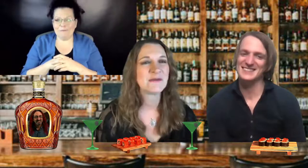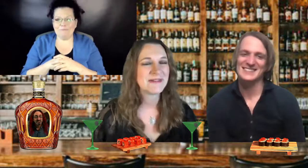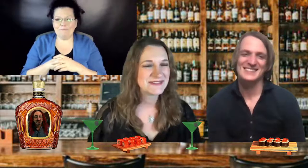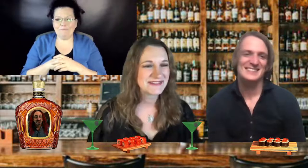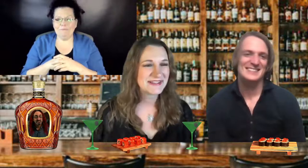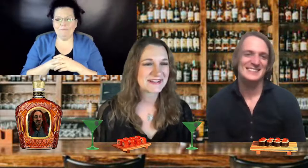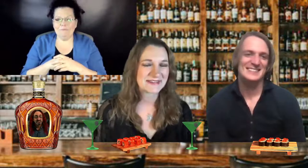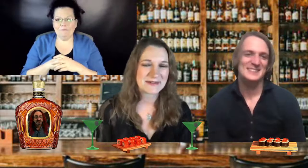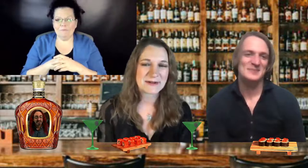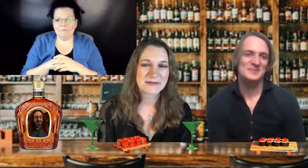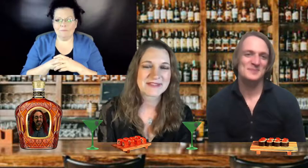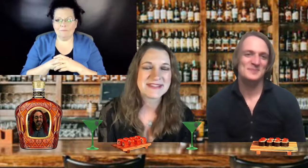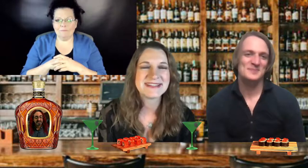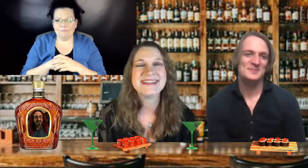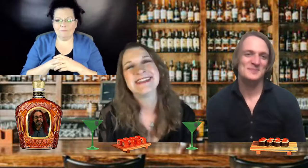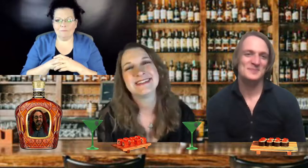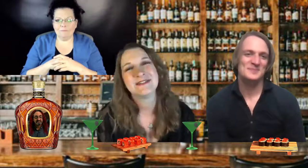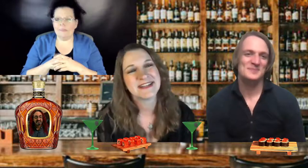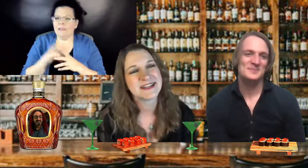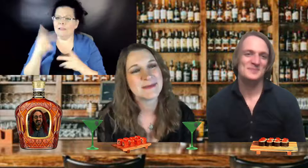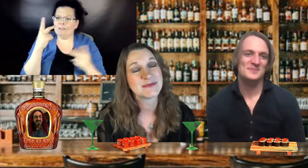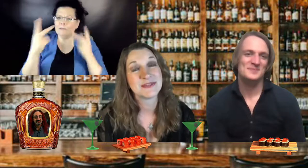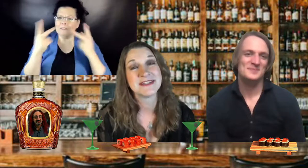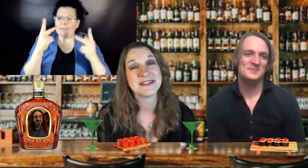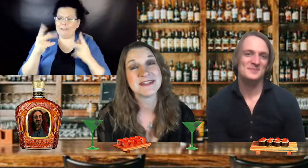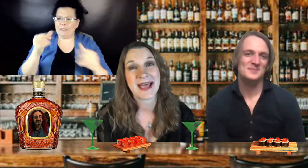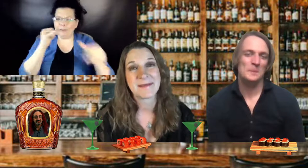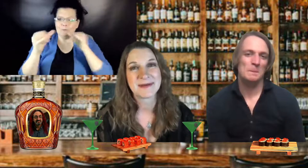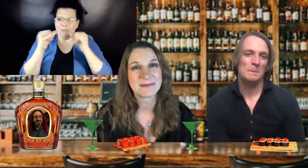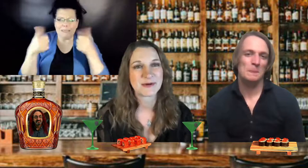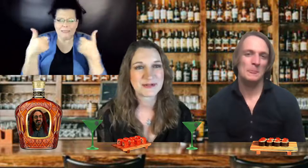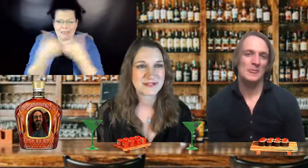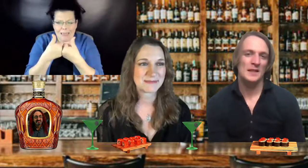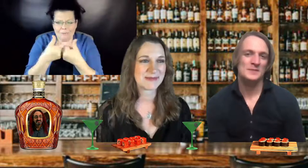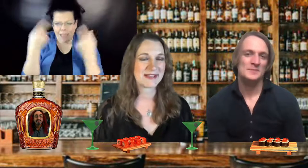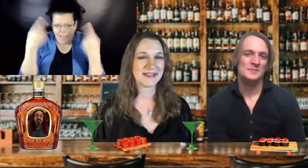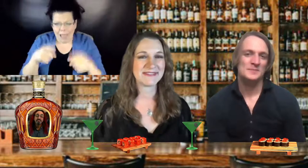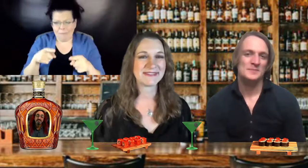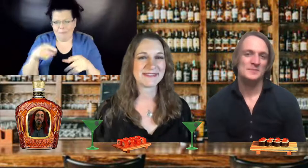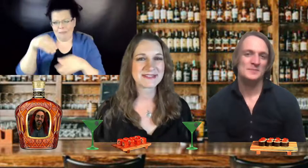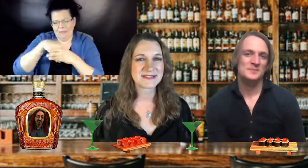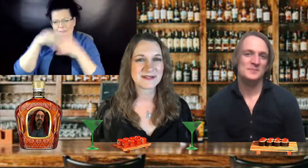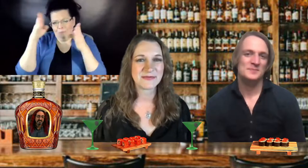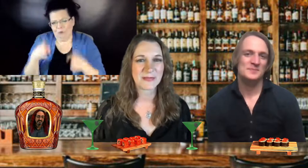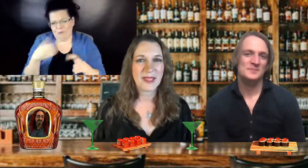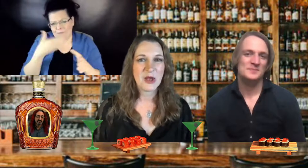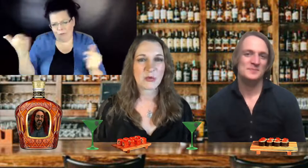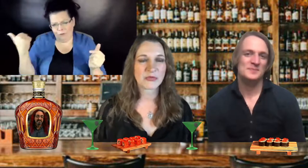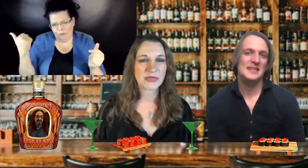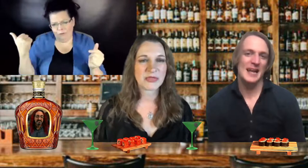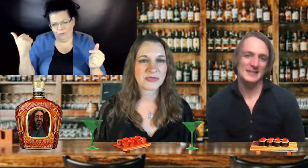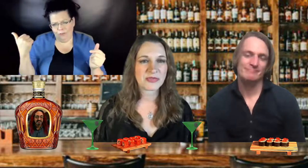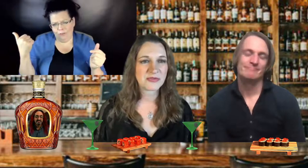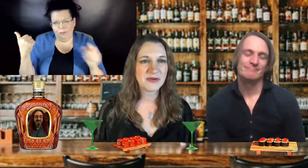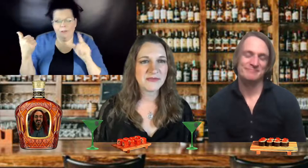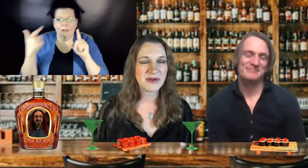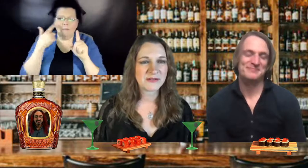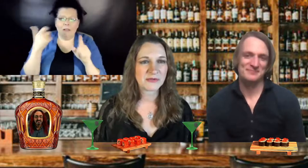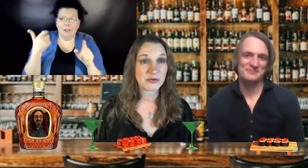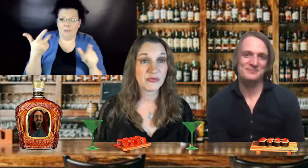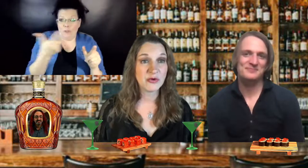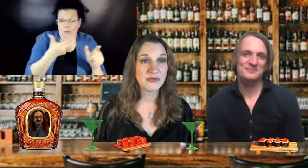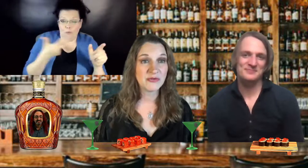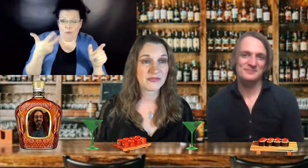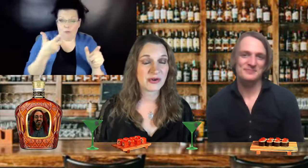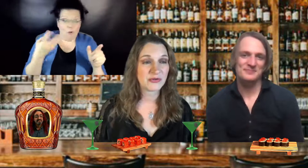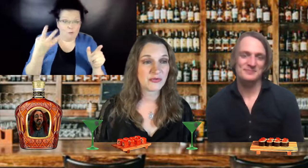I know. It's like, to see these drinking games really need to happen in person, because it's, if the three of us